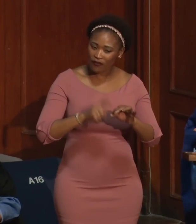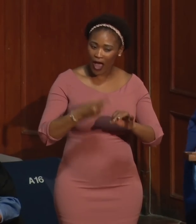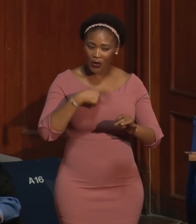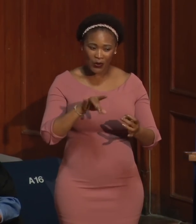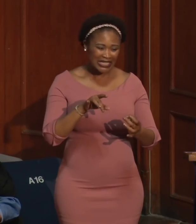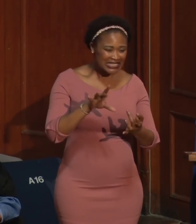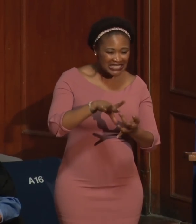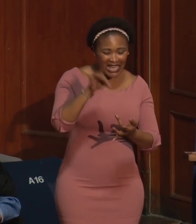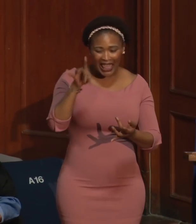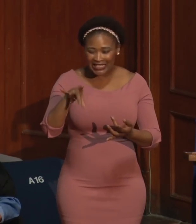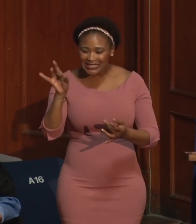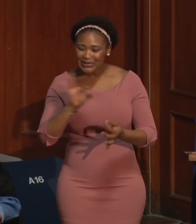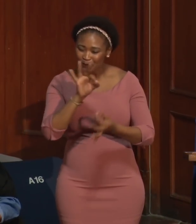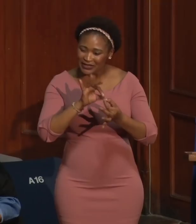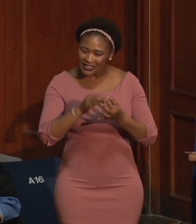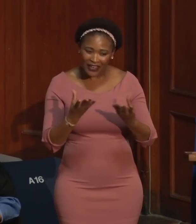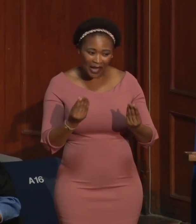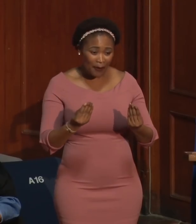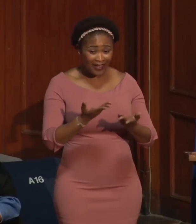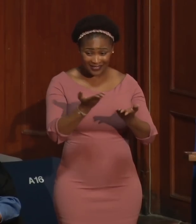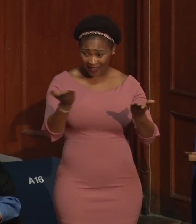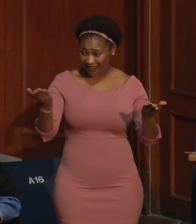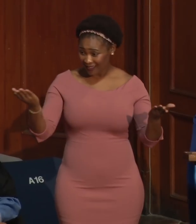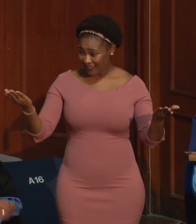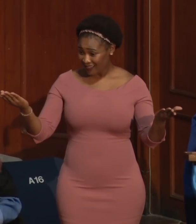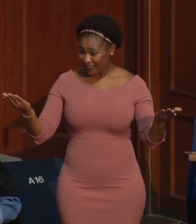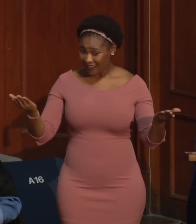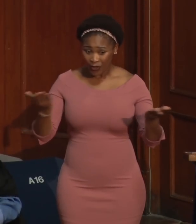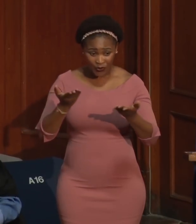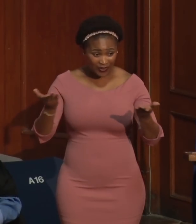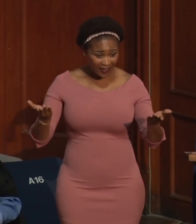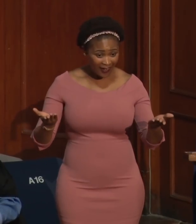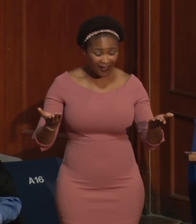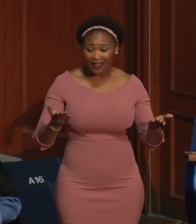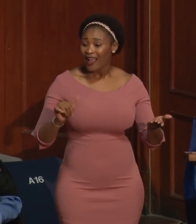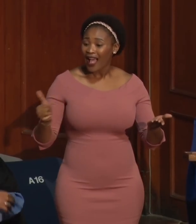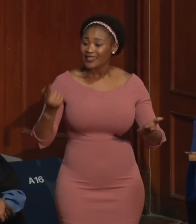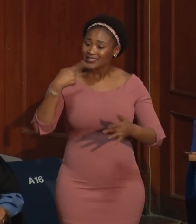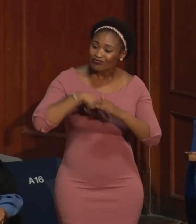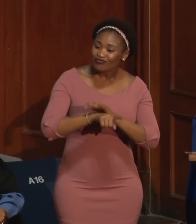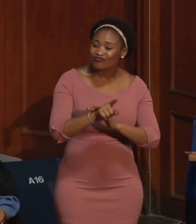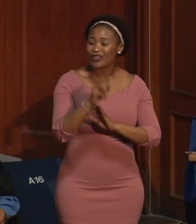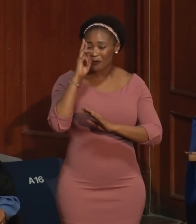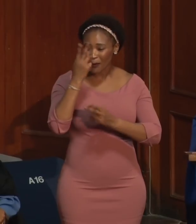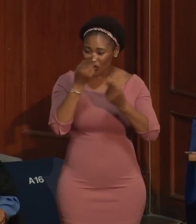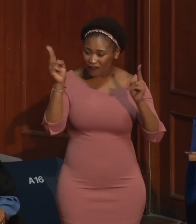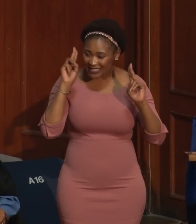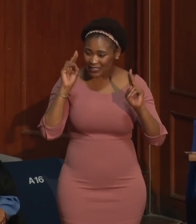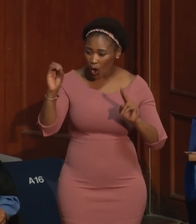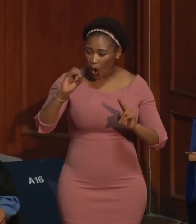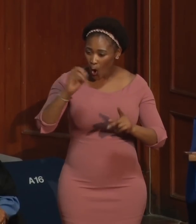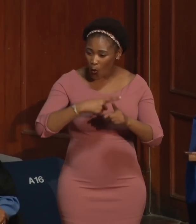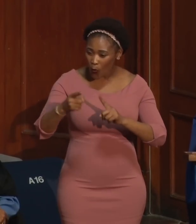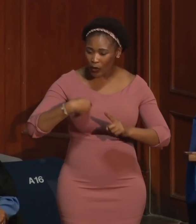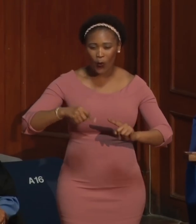a particular number. And here you are, you made it. And when you come into the university, during all week, we welcome you. And